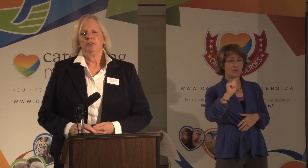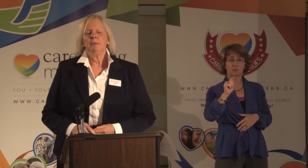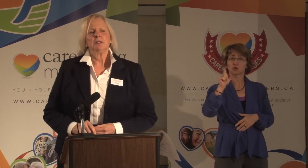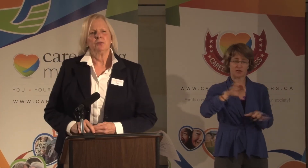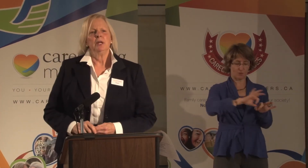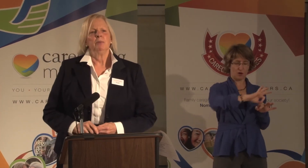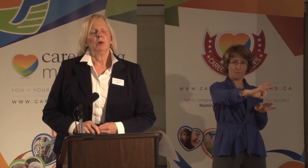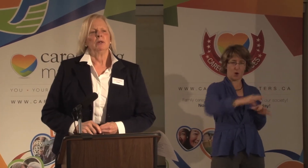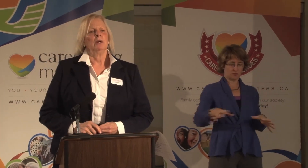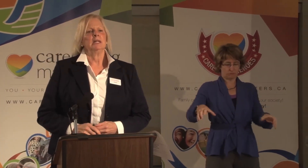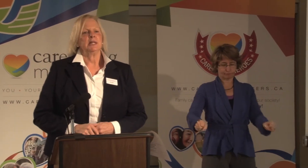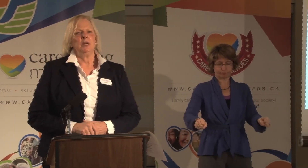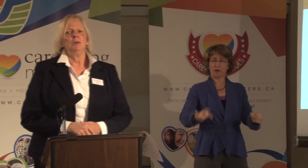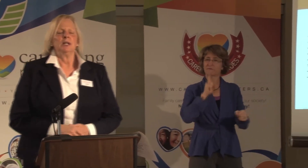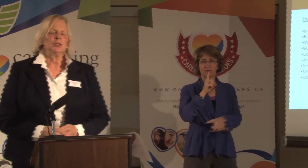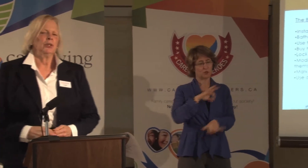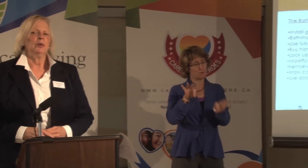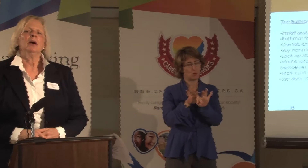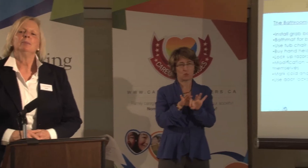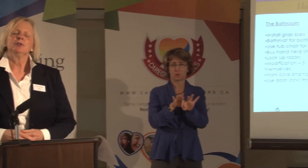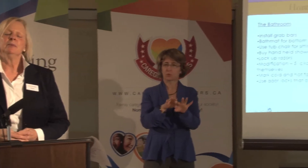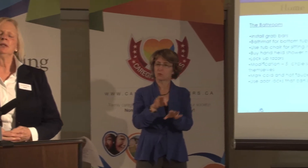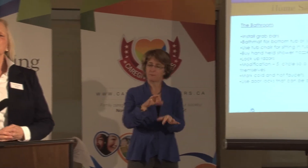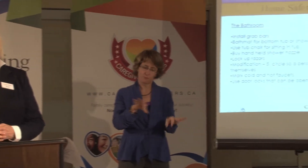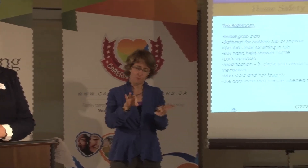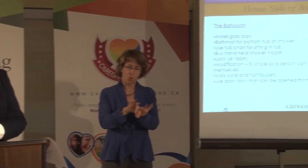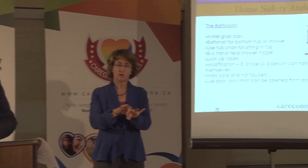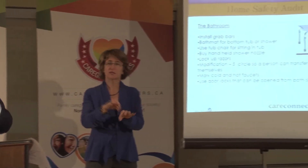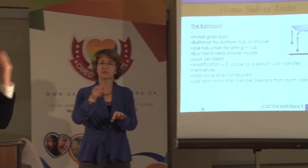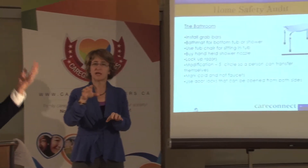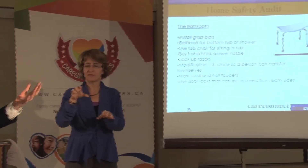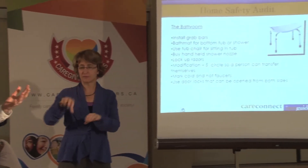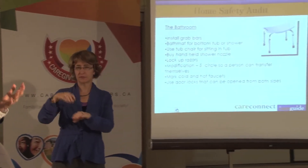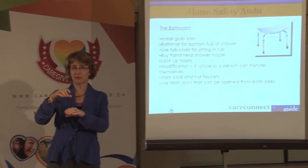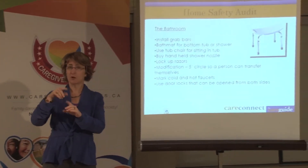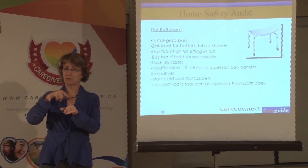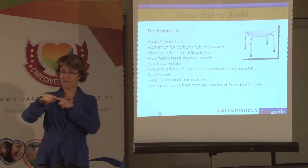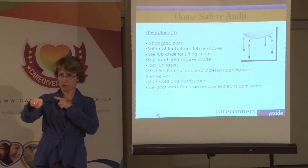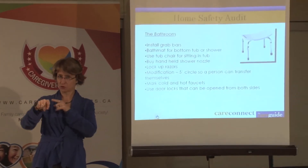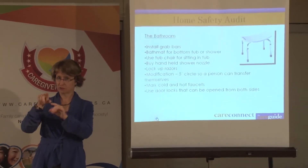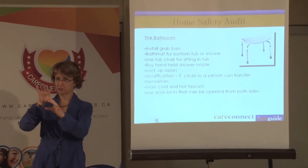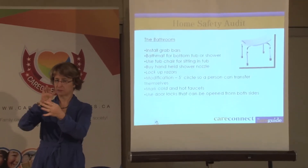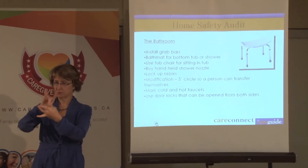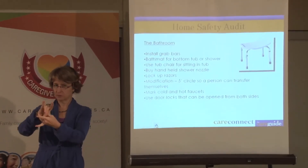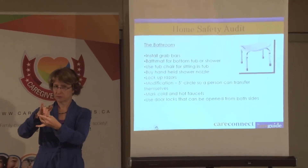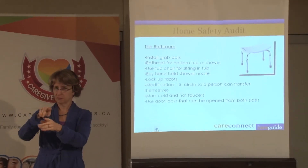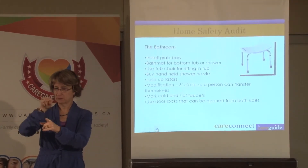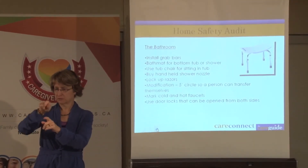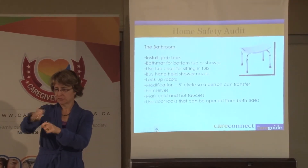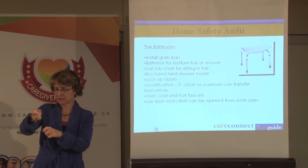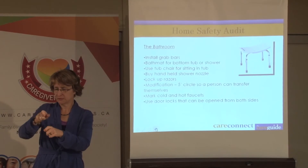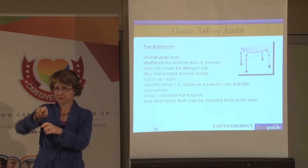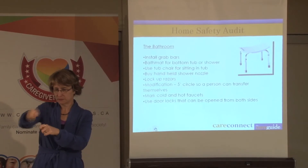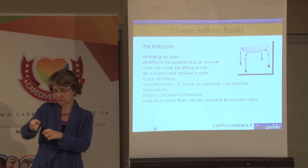bars. Grab bars are really important. I say to you, make sure that you put them into a place, have somebody do it that know what they're doing.